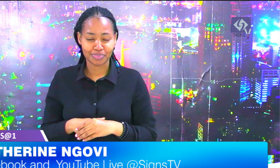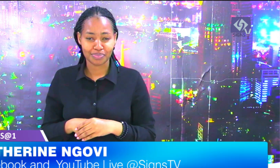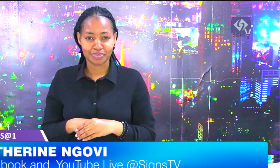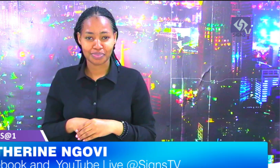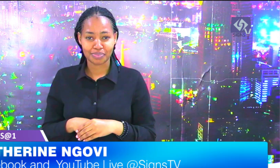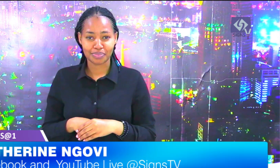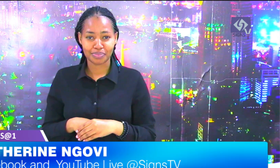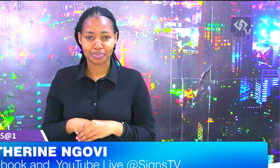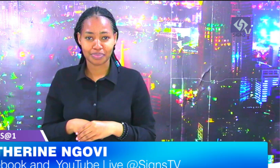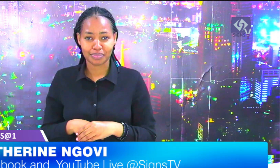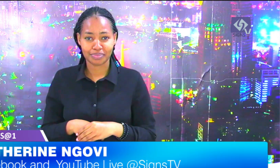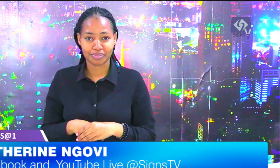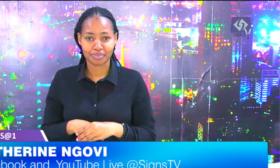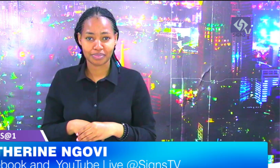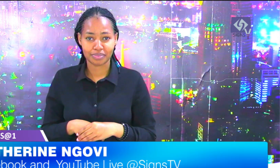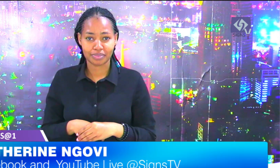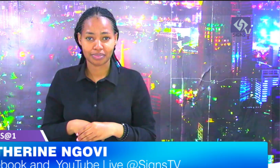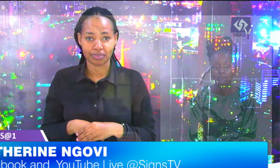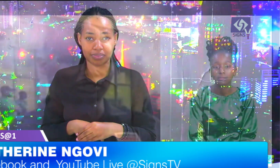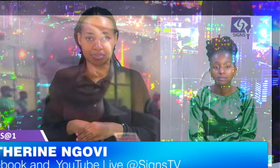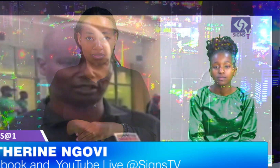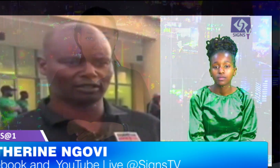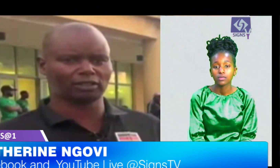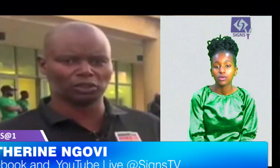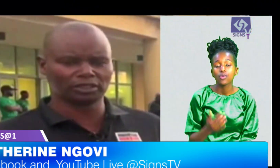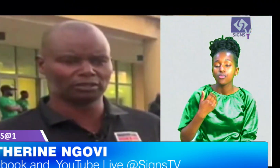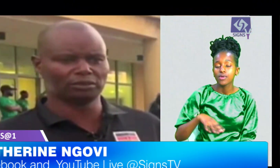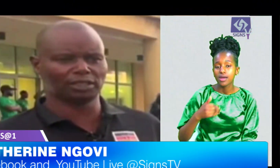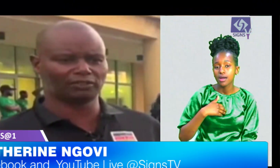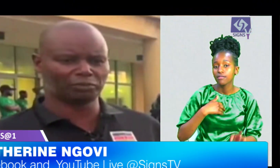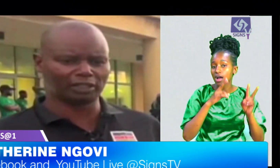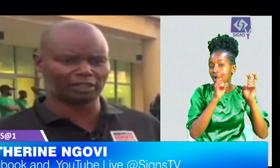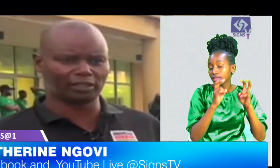have Veronica winning the most valuable player for this match.